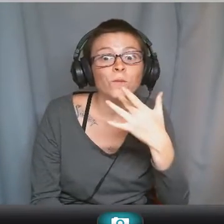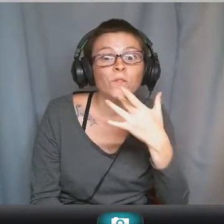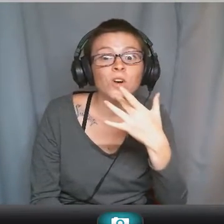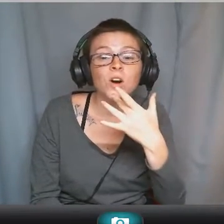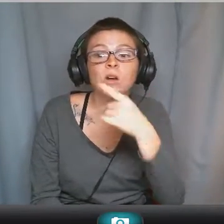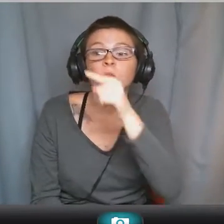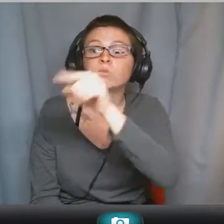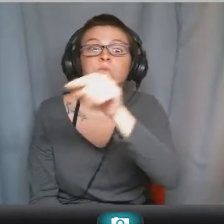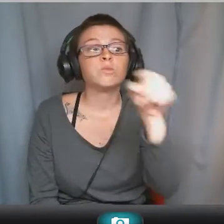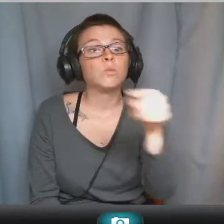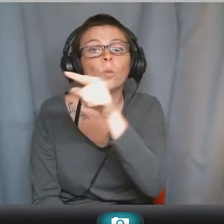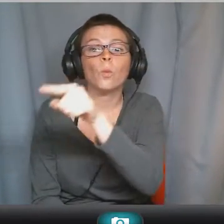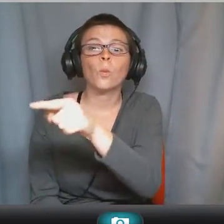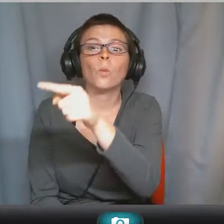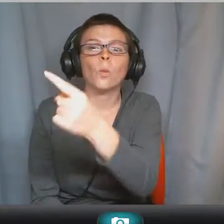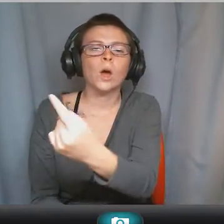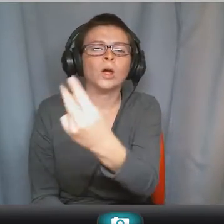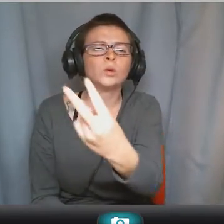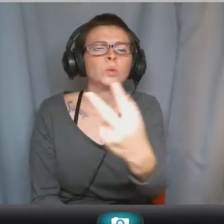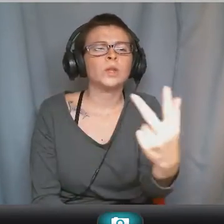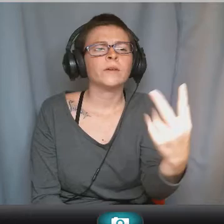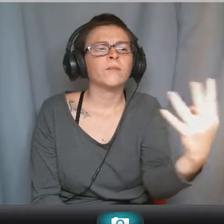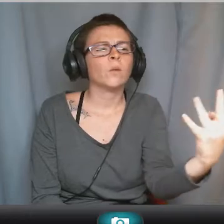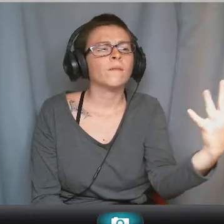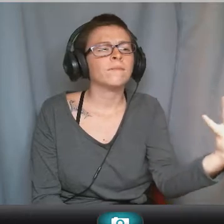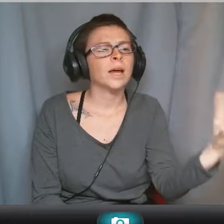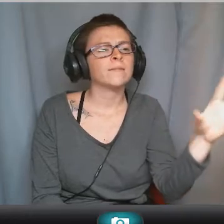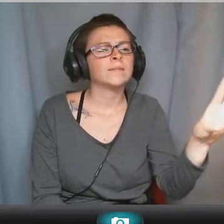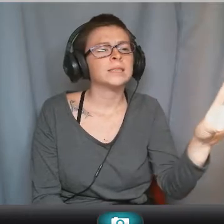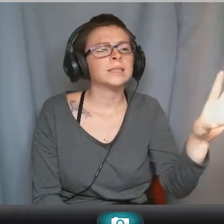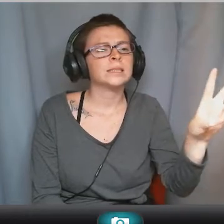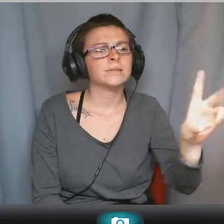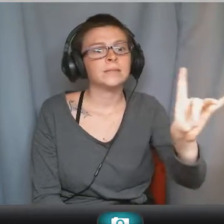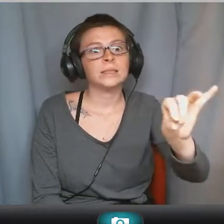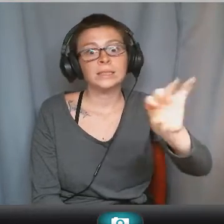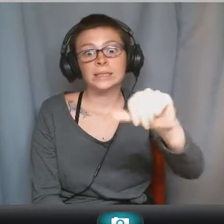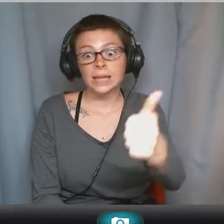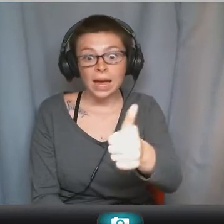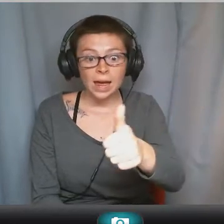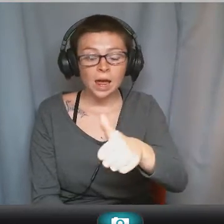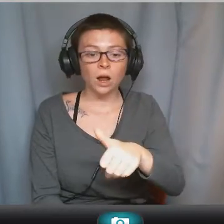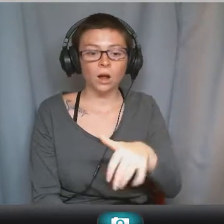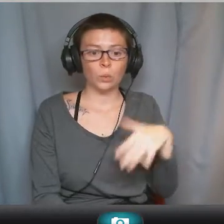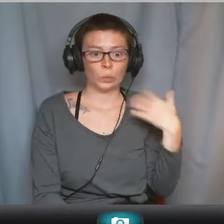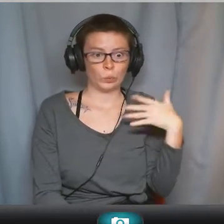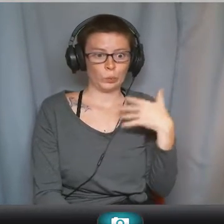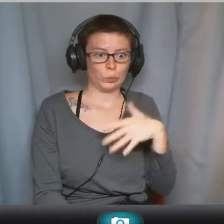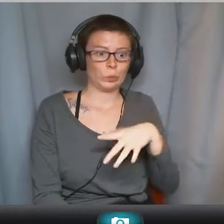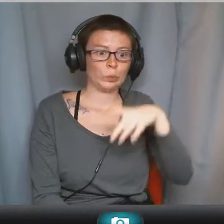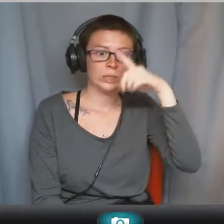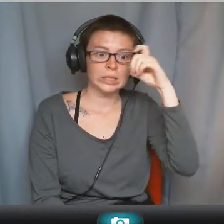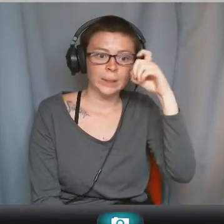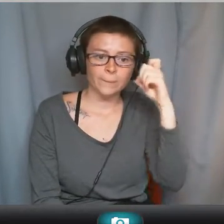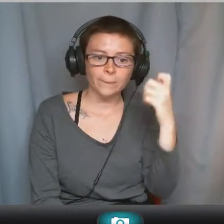4, 5, 6, 7, 8, 9, 10. 10 for summer.